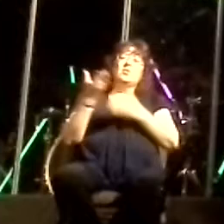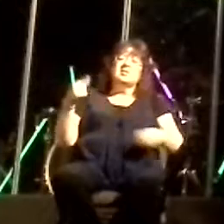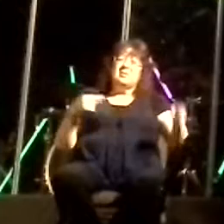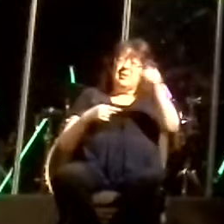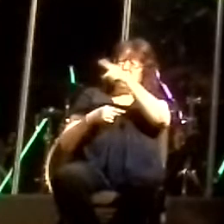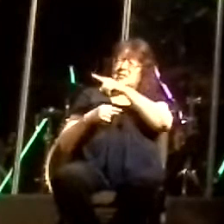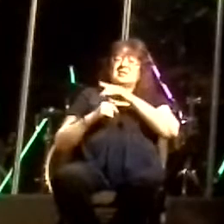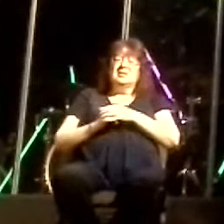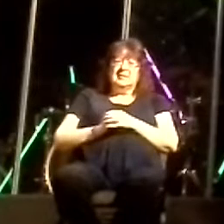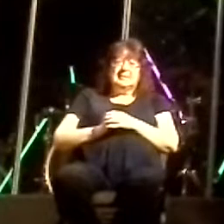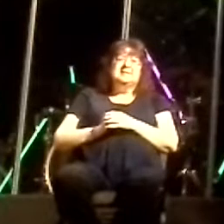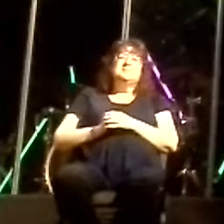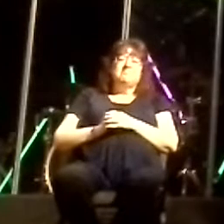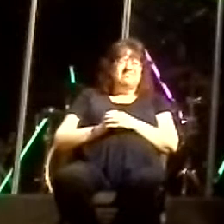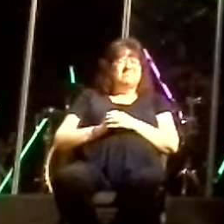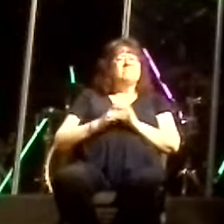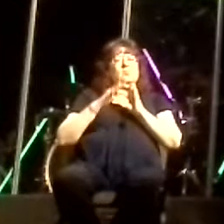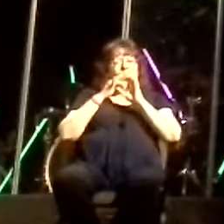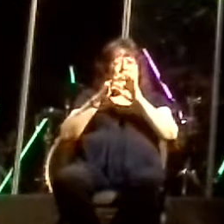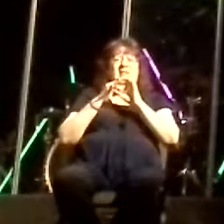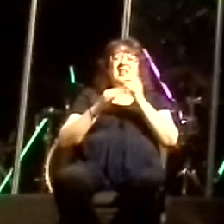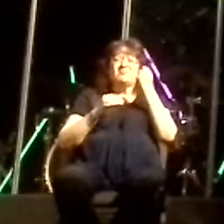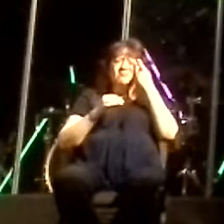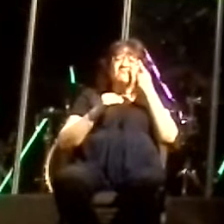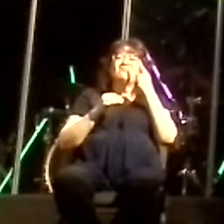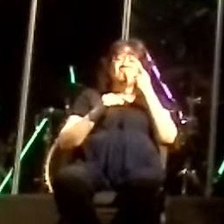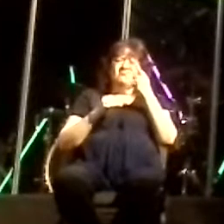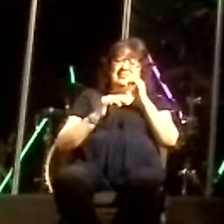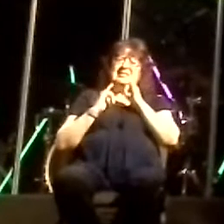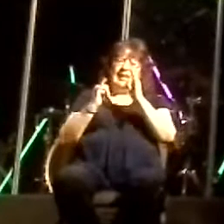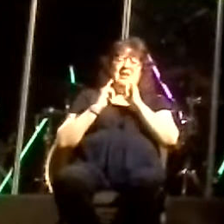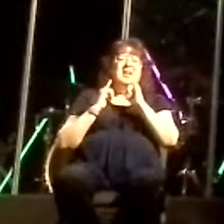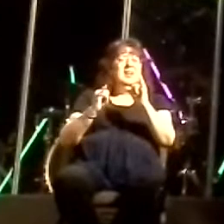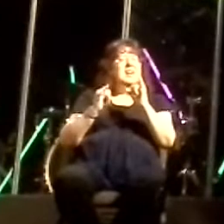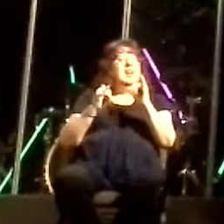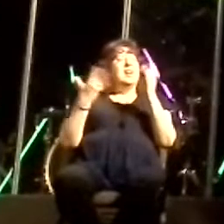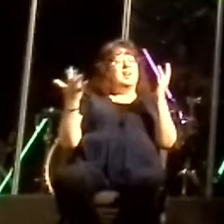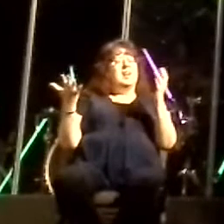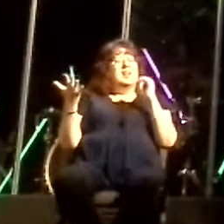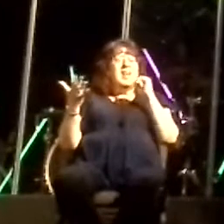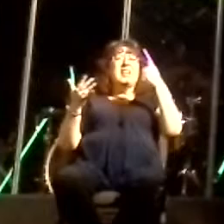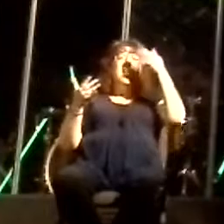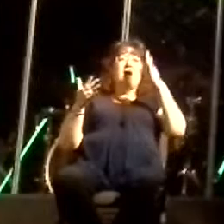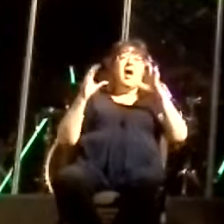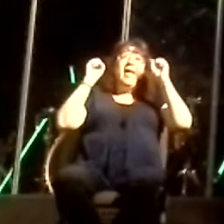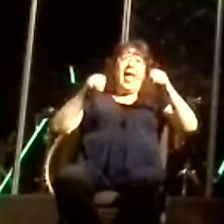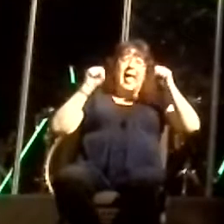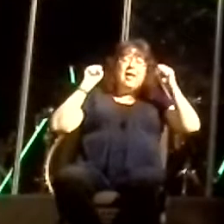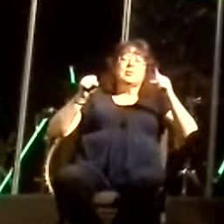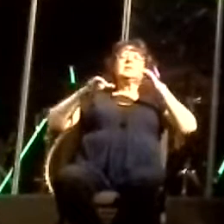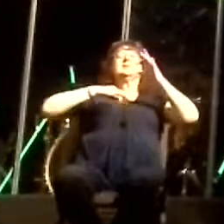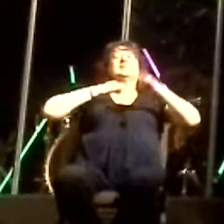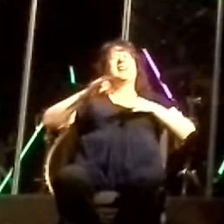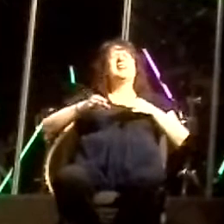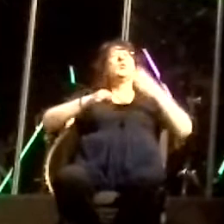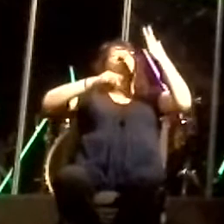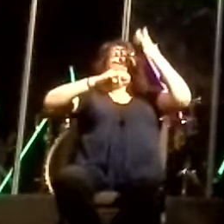us, we can relate to that today. It's not about, is God able to do it? It's about, why hasn't